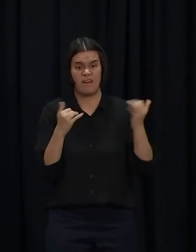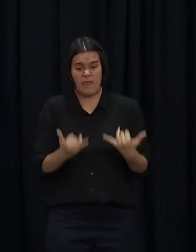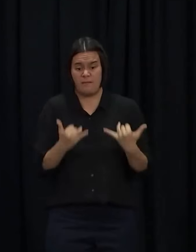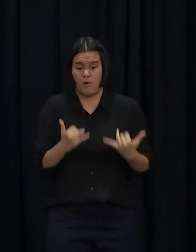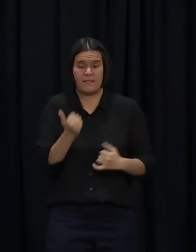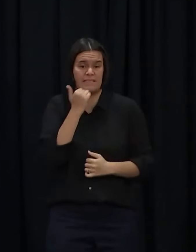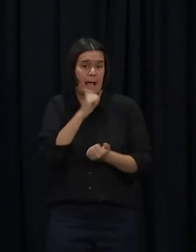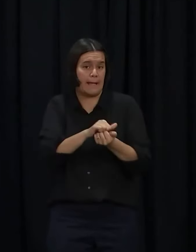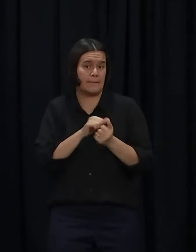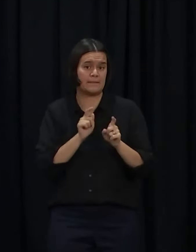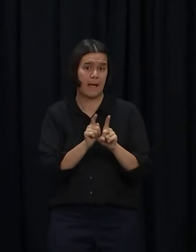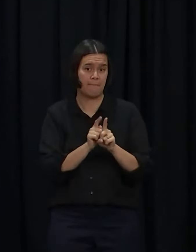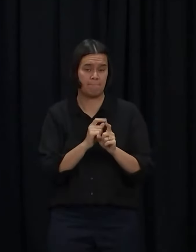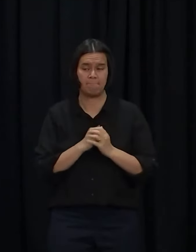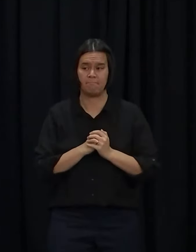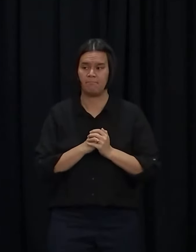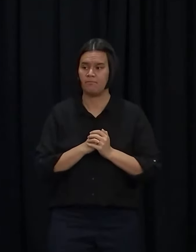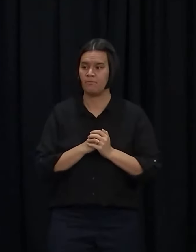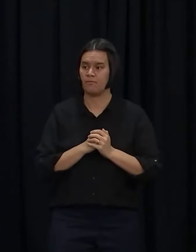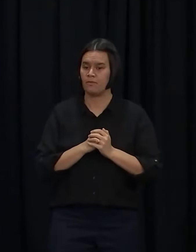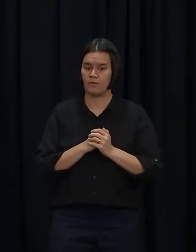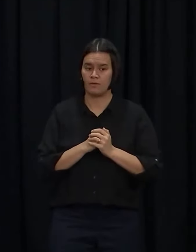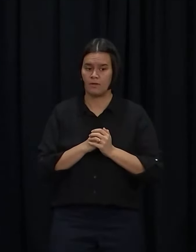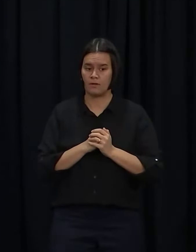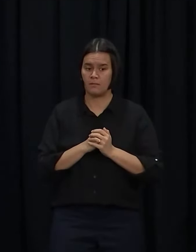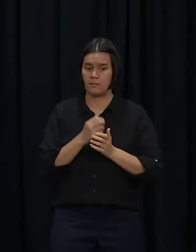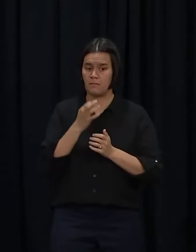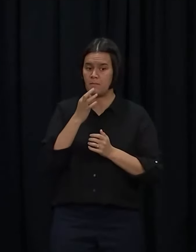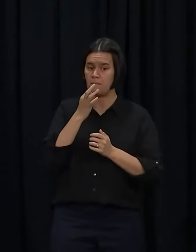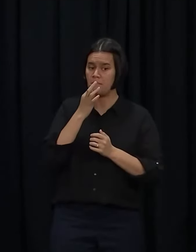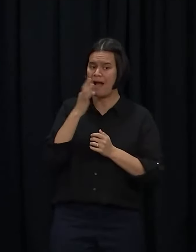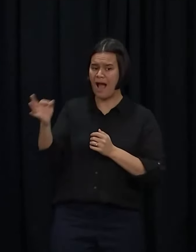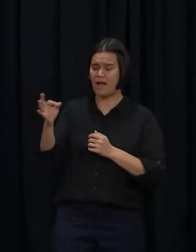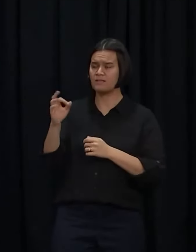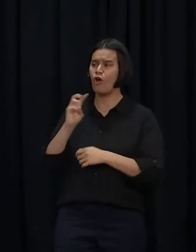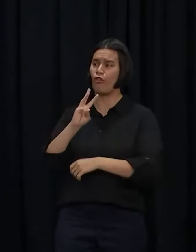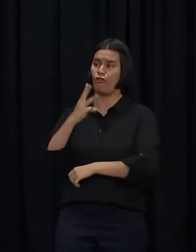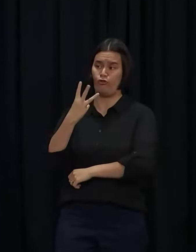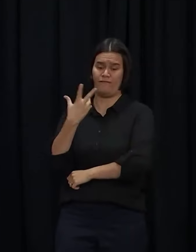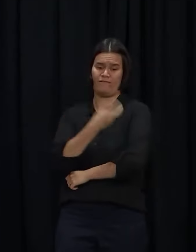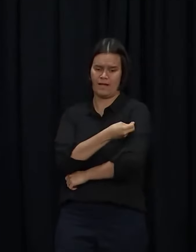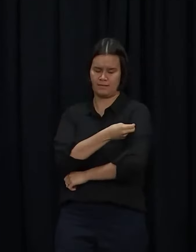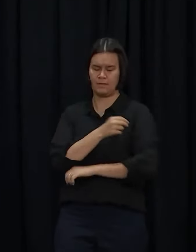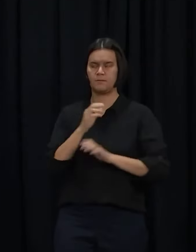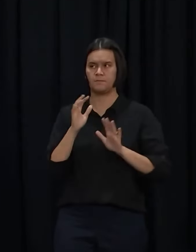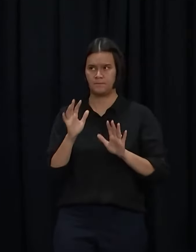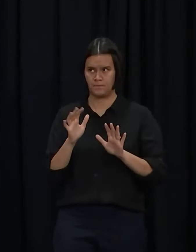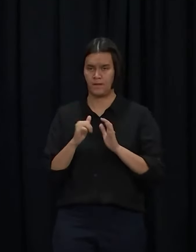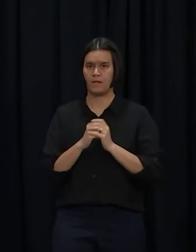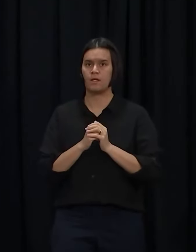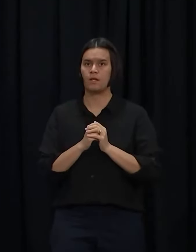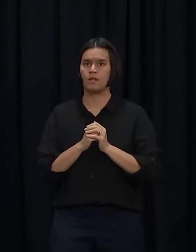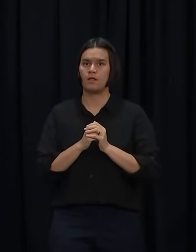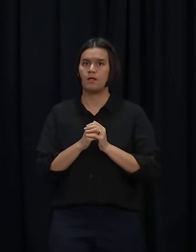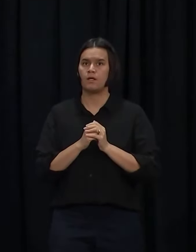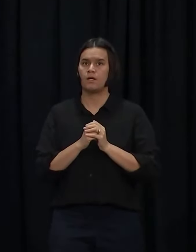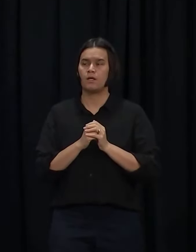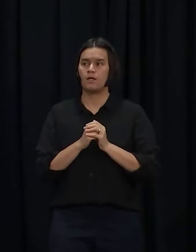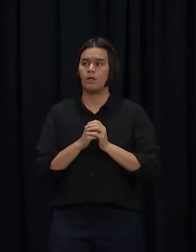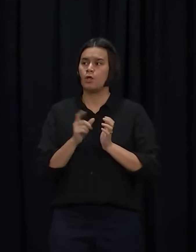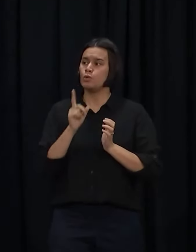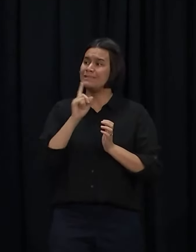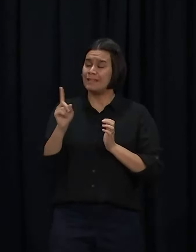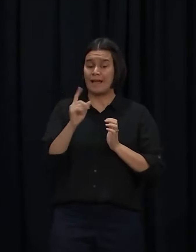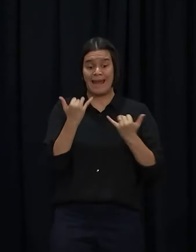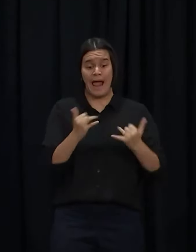there plans to, I know on Sunday you talked about people being away on holiday and coming back and hoping that plus the fear of Omicron